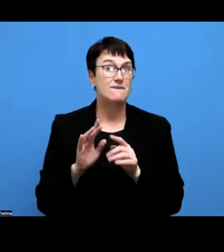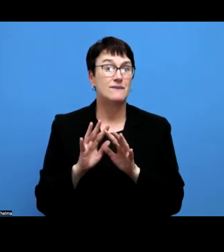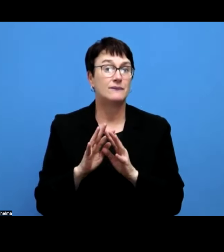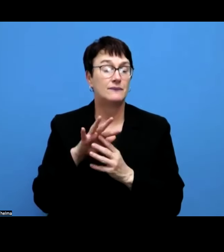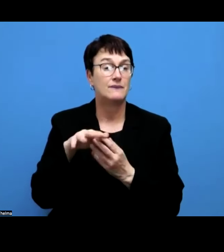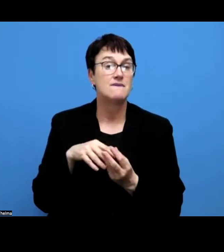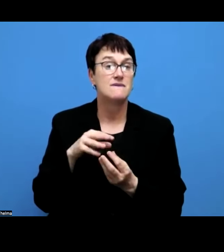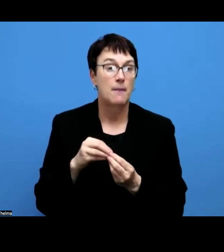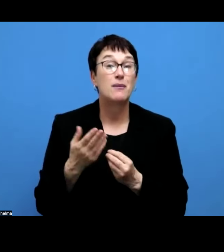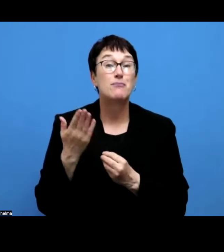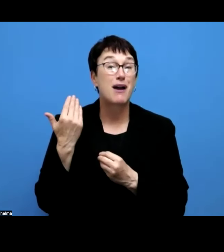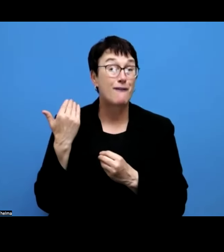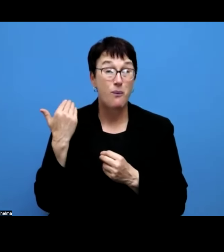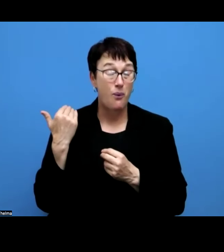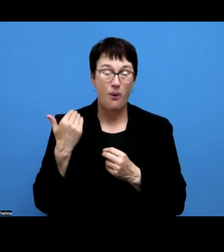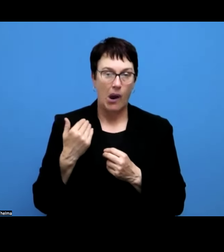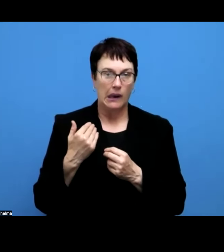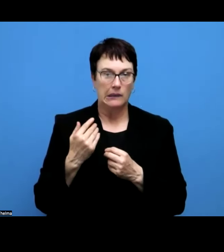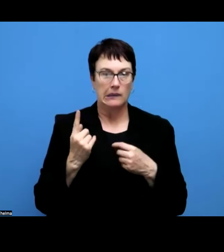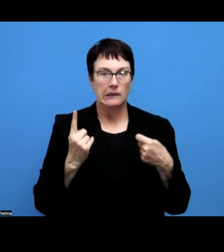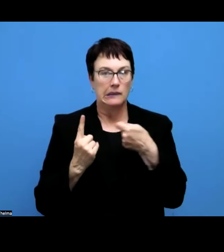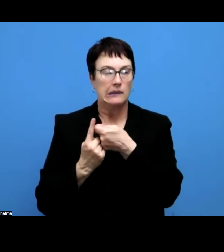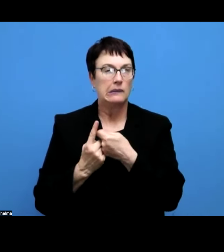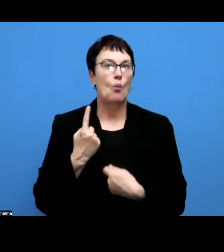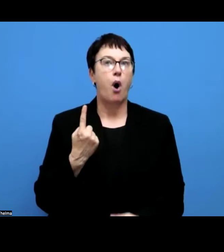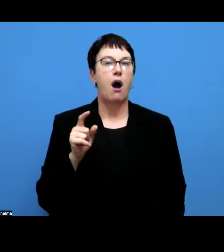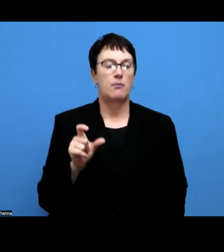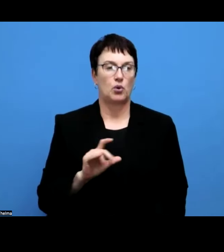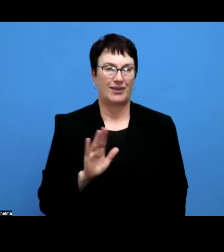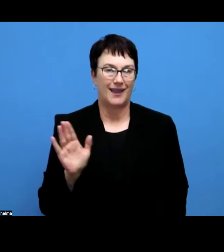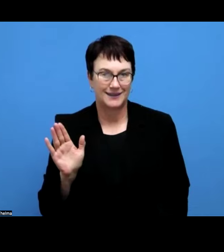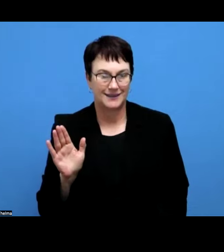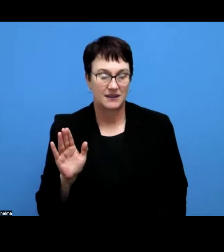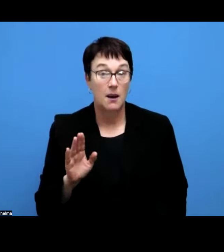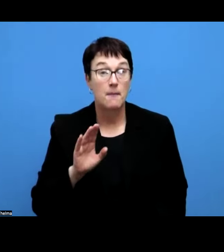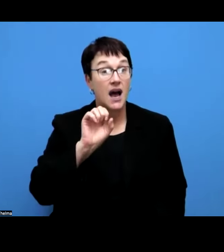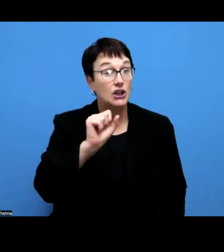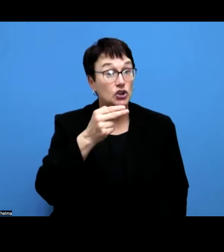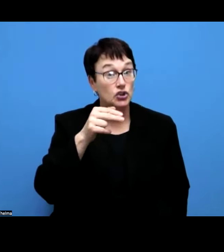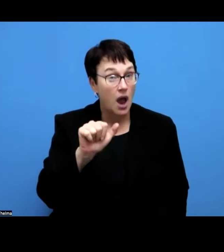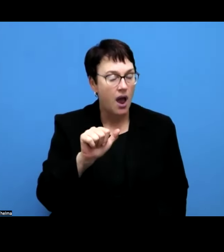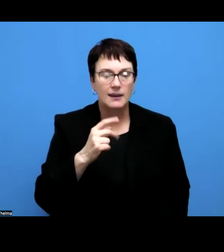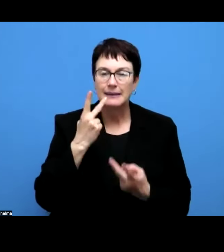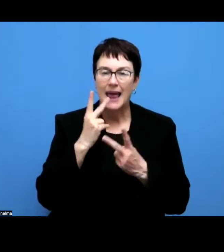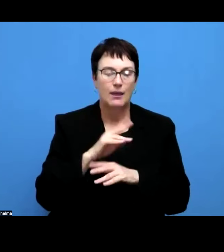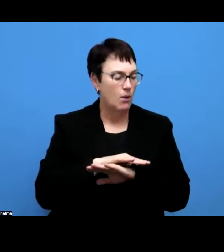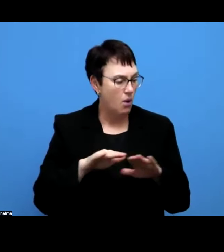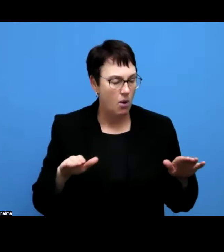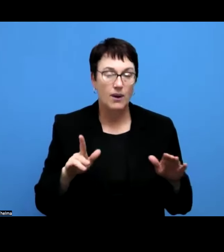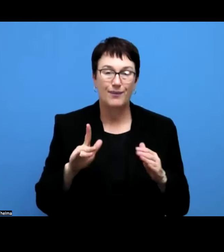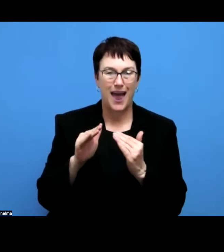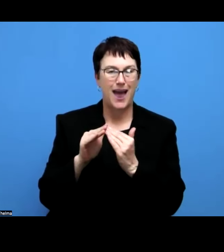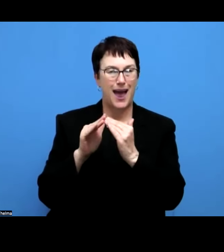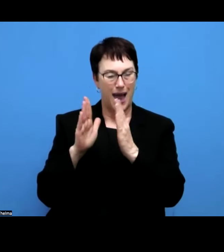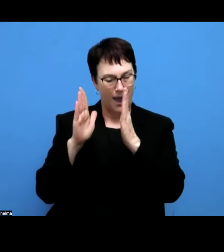a single contributor, but SHA introduced a per household enrollment model, reducing the cost pressure on